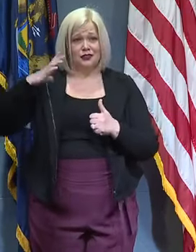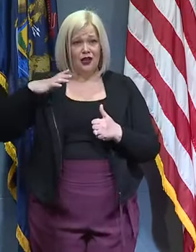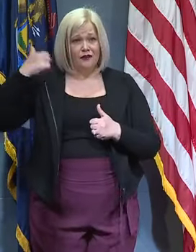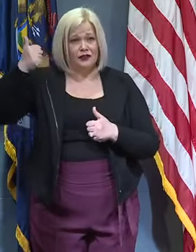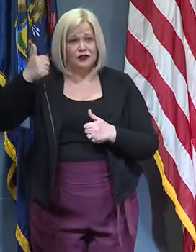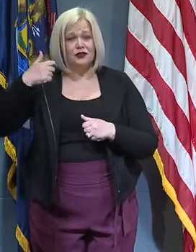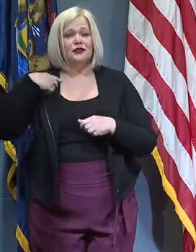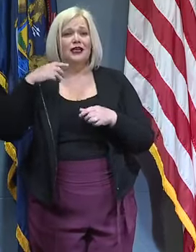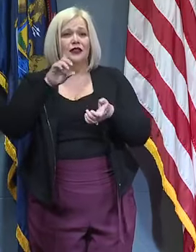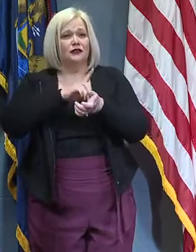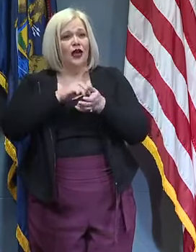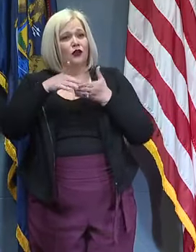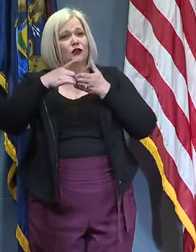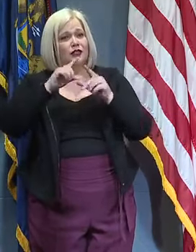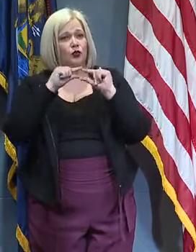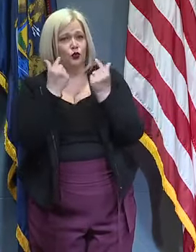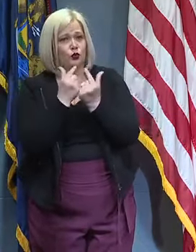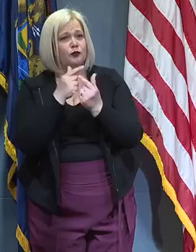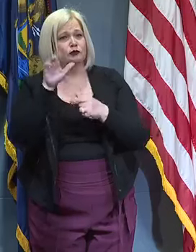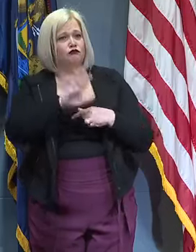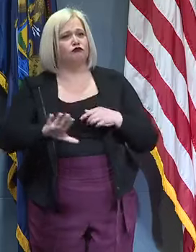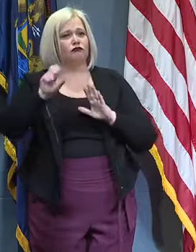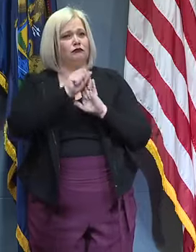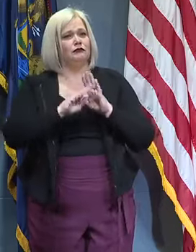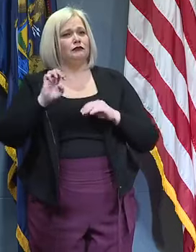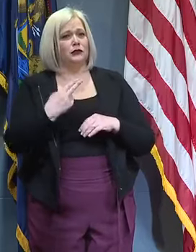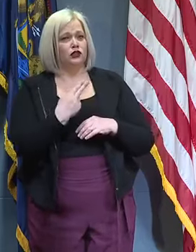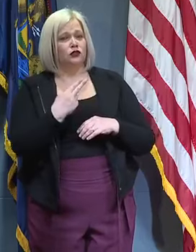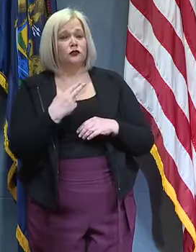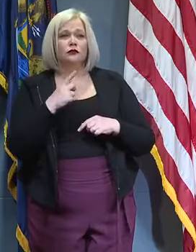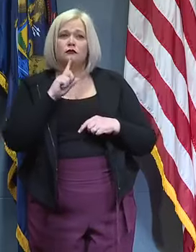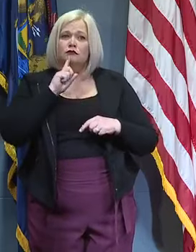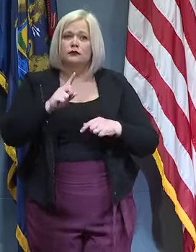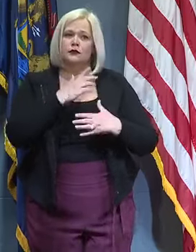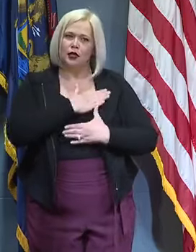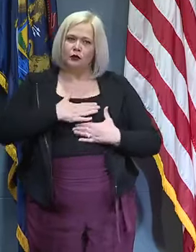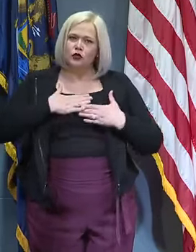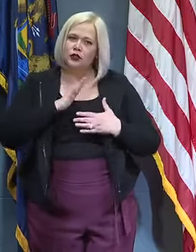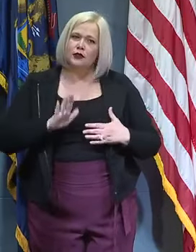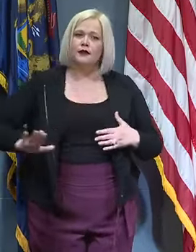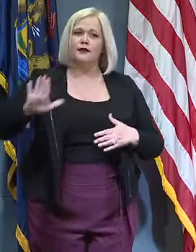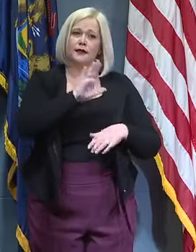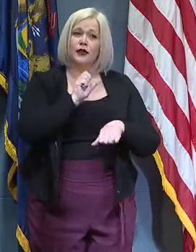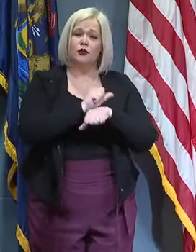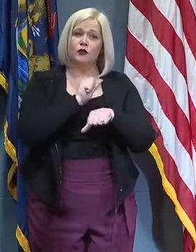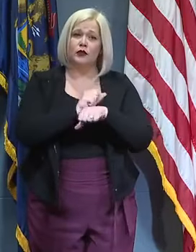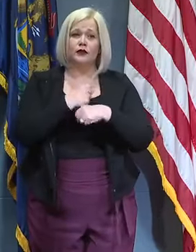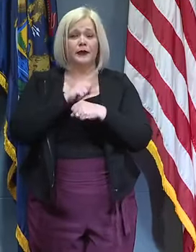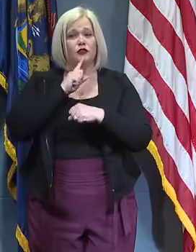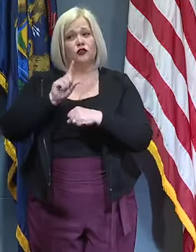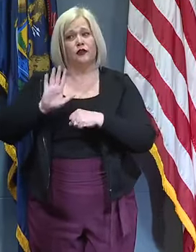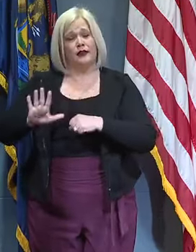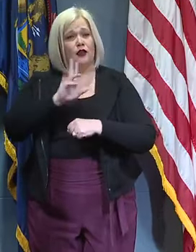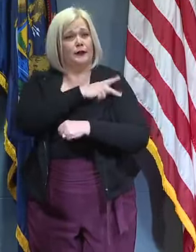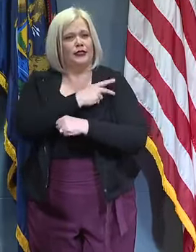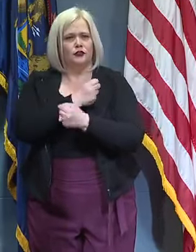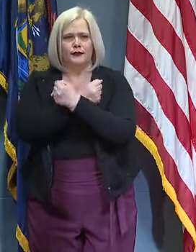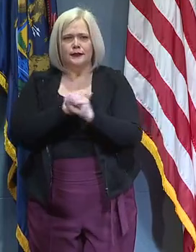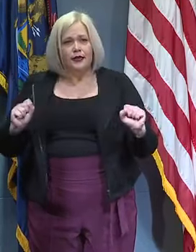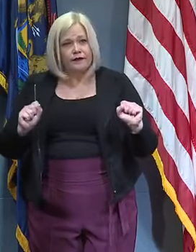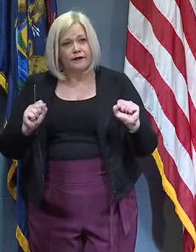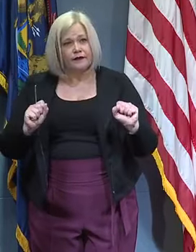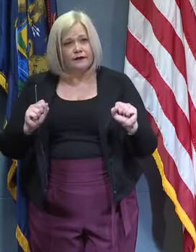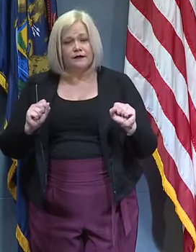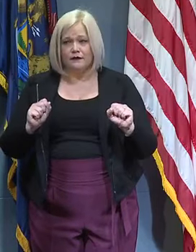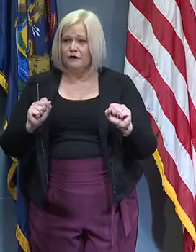physician leadership groups in the state. I really appreciate all of the work they're doing to keep their patients safe and to be able to respond to